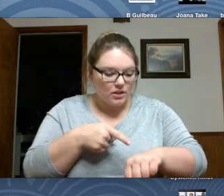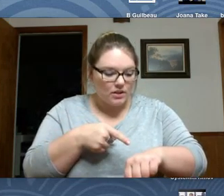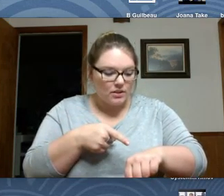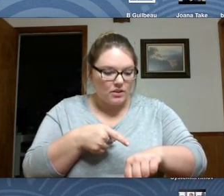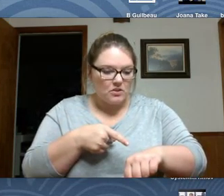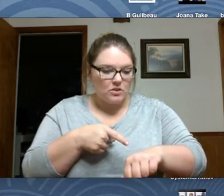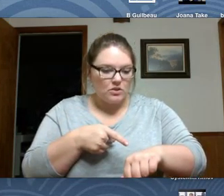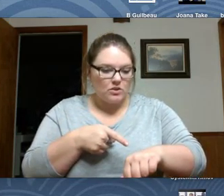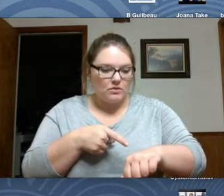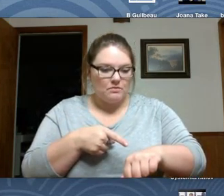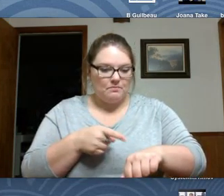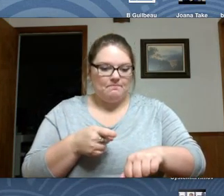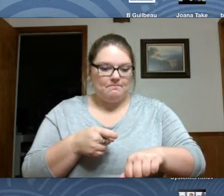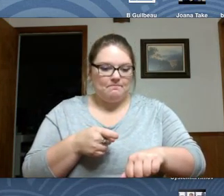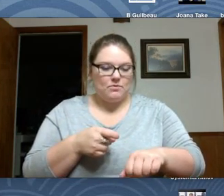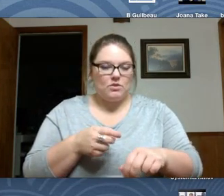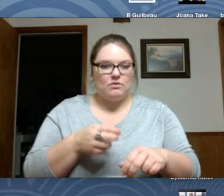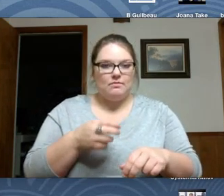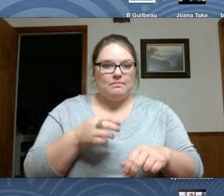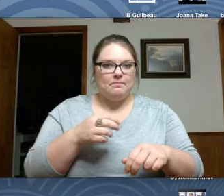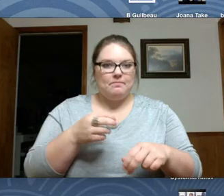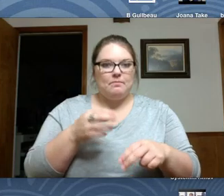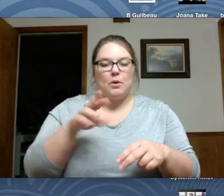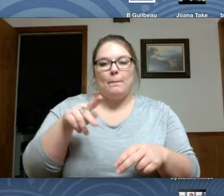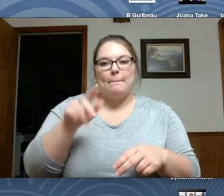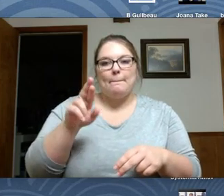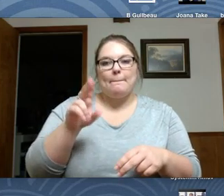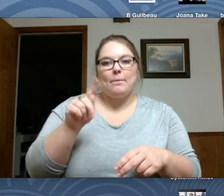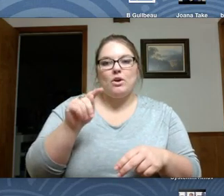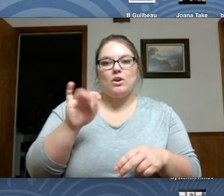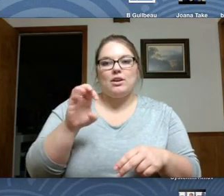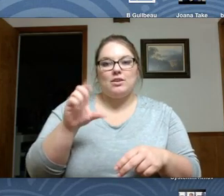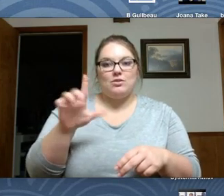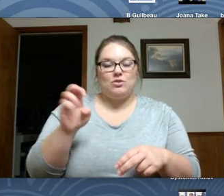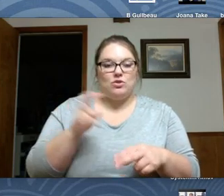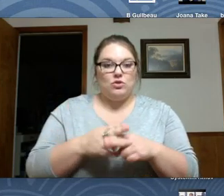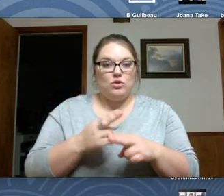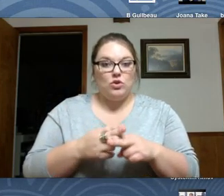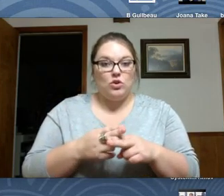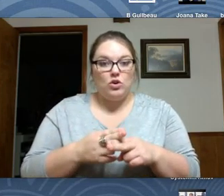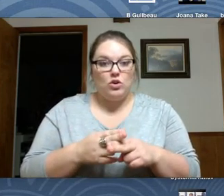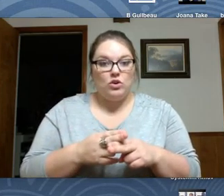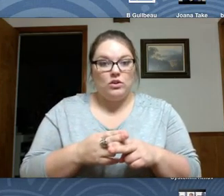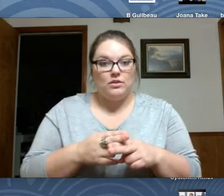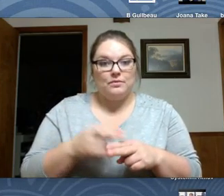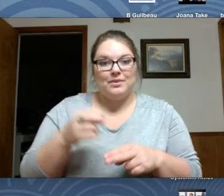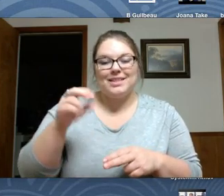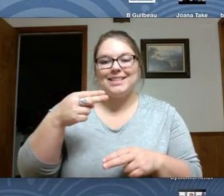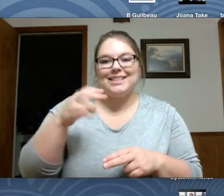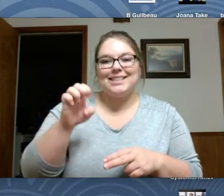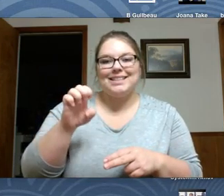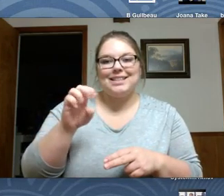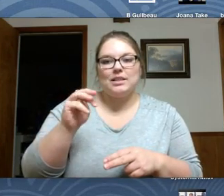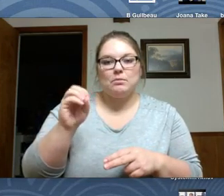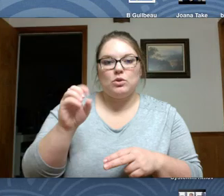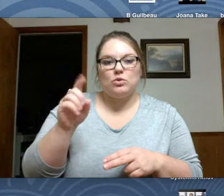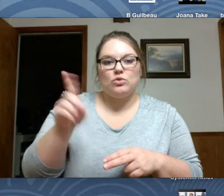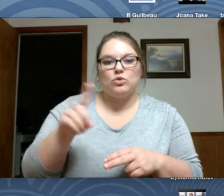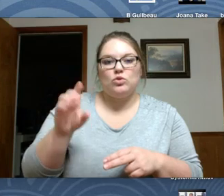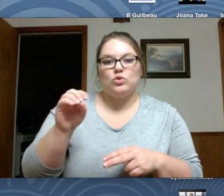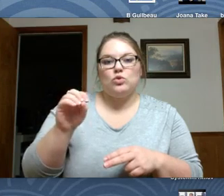the hemozoan. The malaria parasite produces hemozoan when it infects